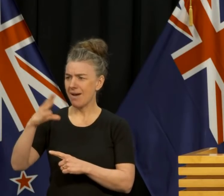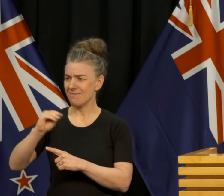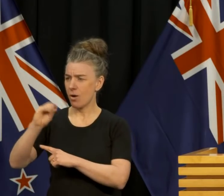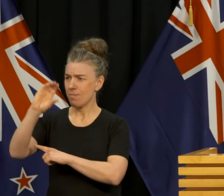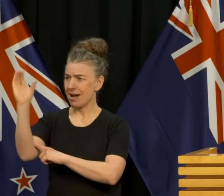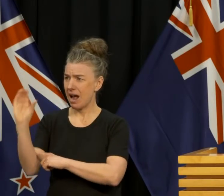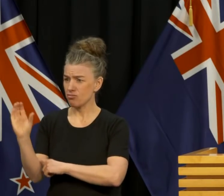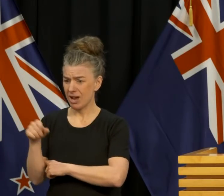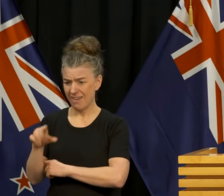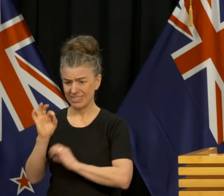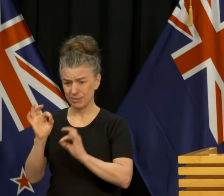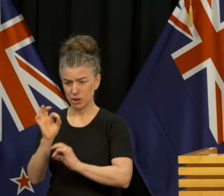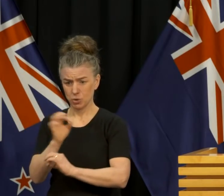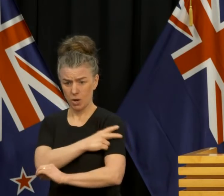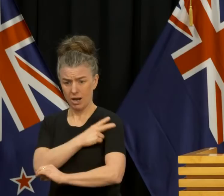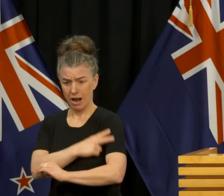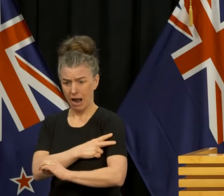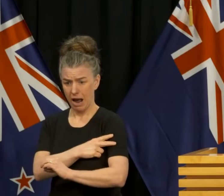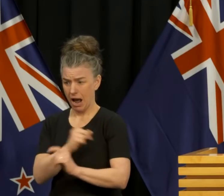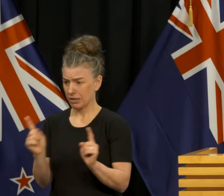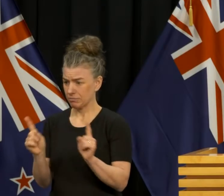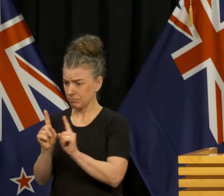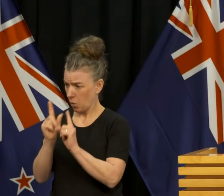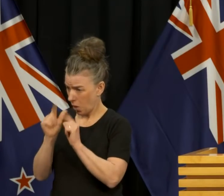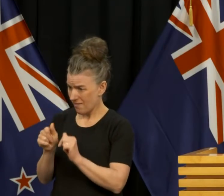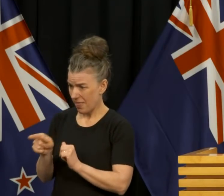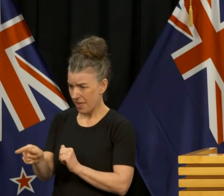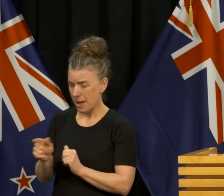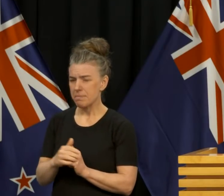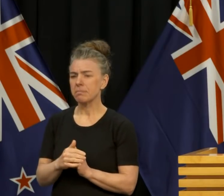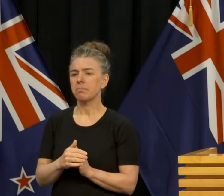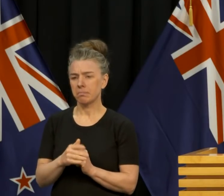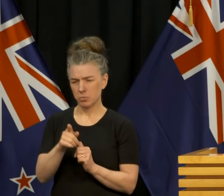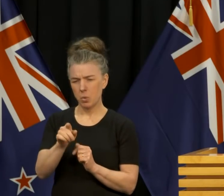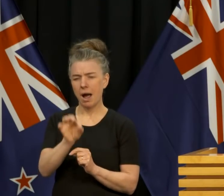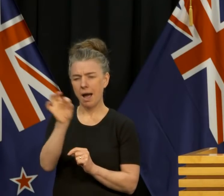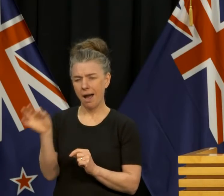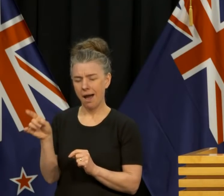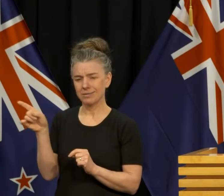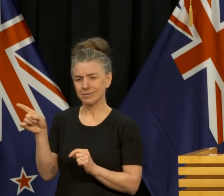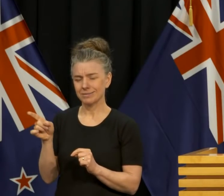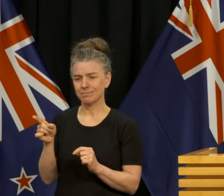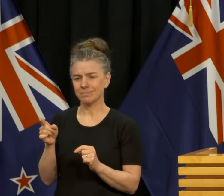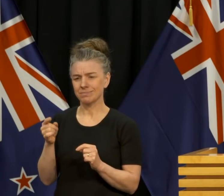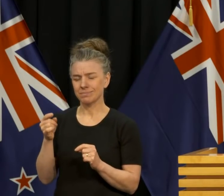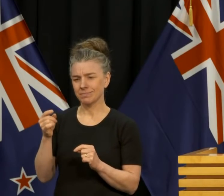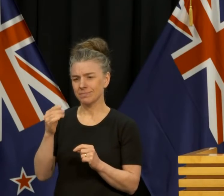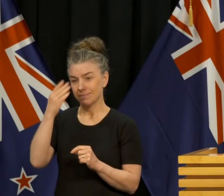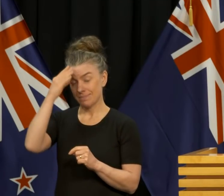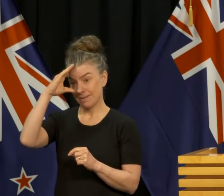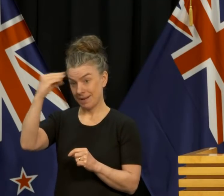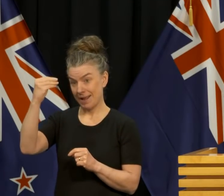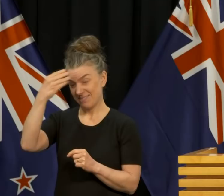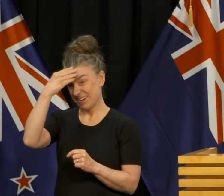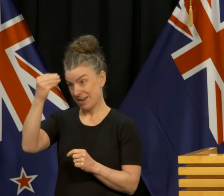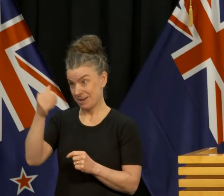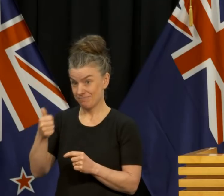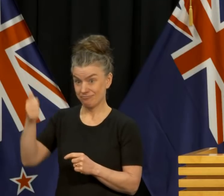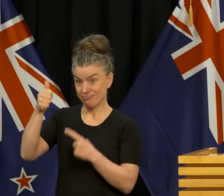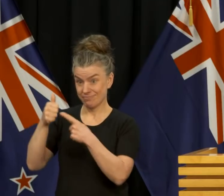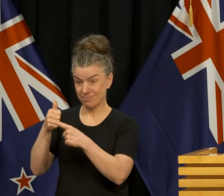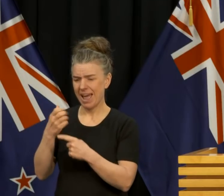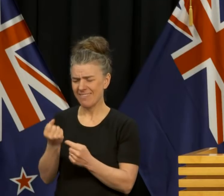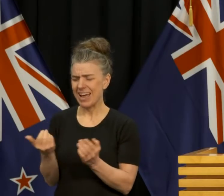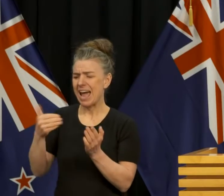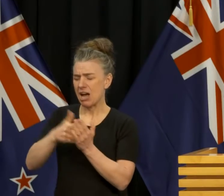hotels? Look, that's a question for Air Commodore Webb, but my understanding is that there is enhanced security arrangements